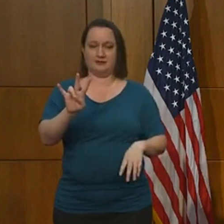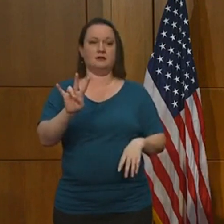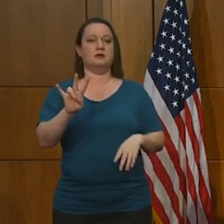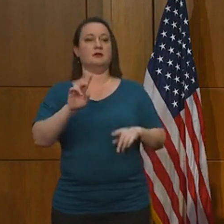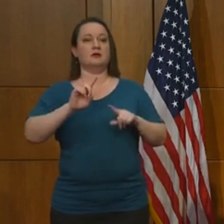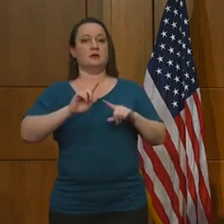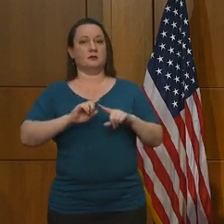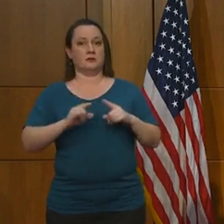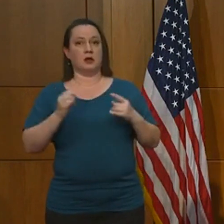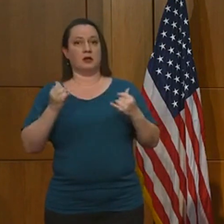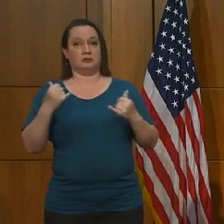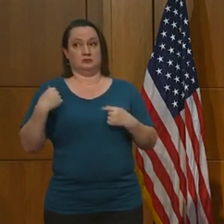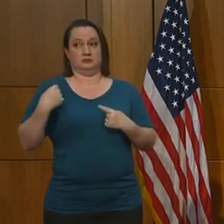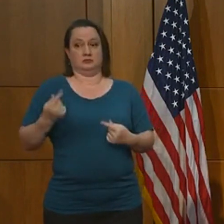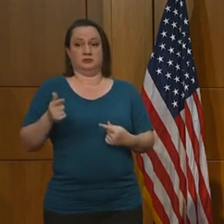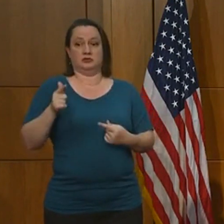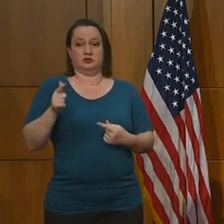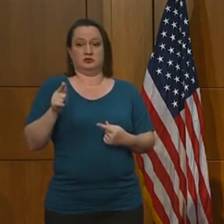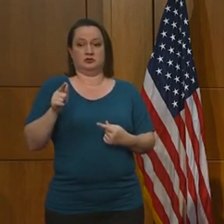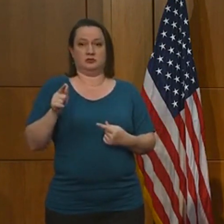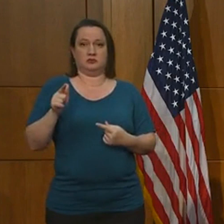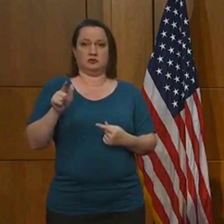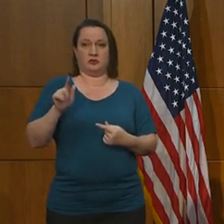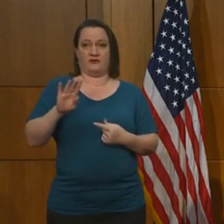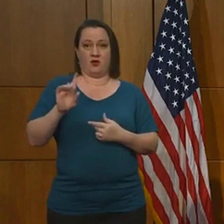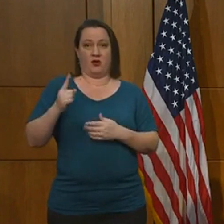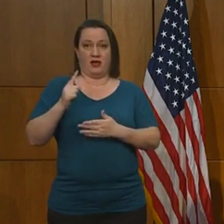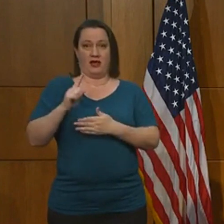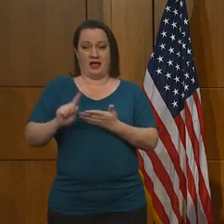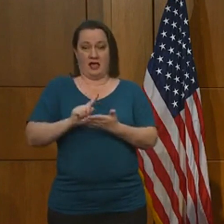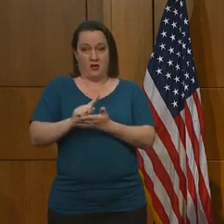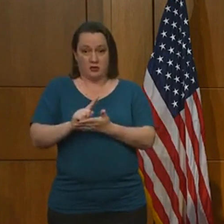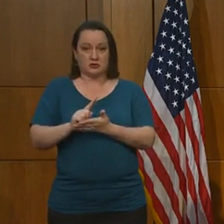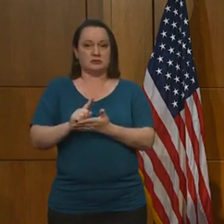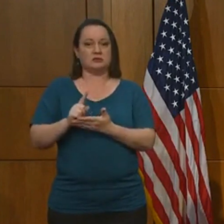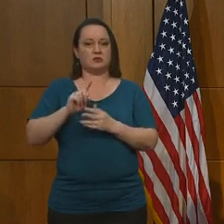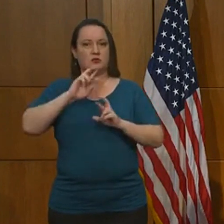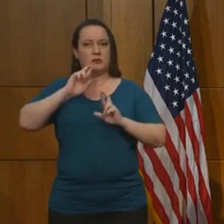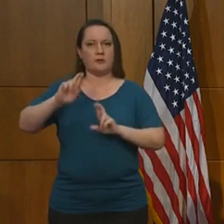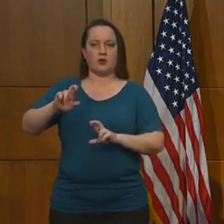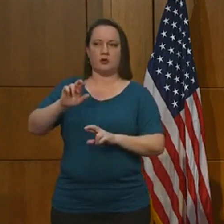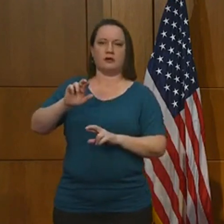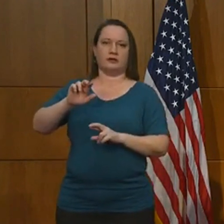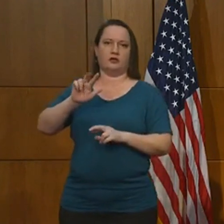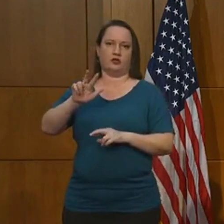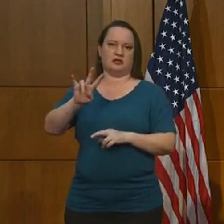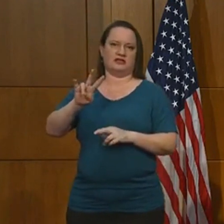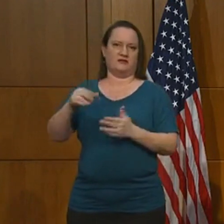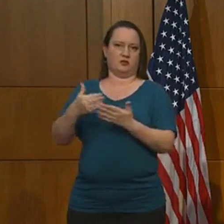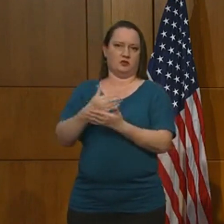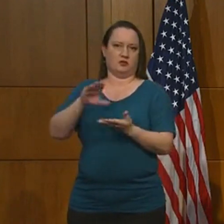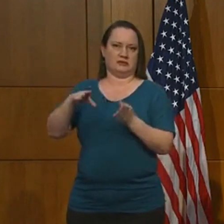additional deaths that have been reported today is very concerning to me, and that's a part of what we'll follow as we move forward.